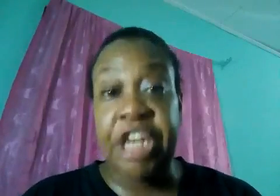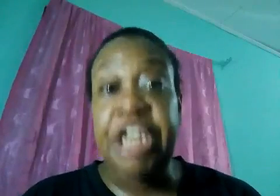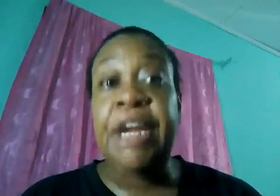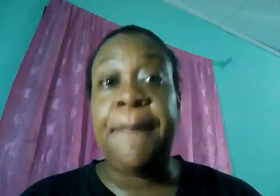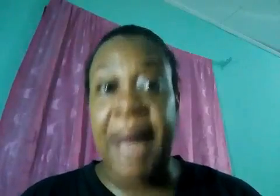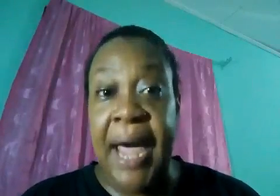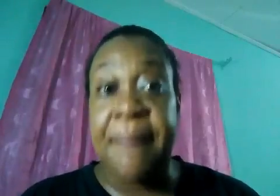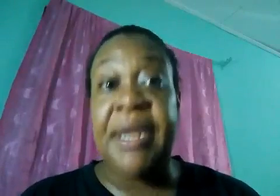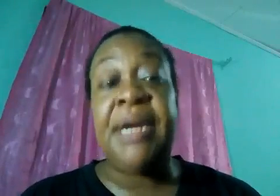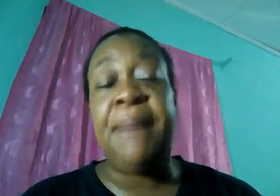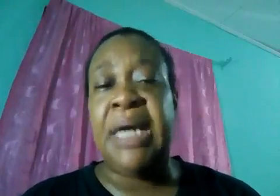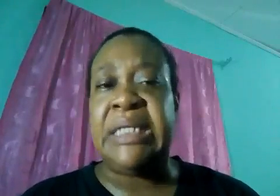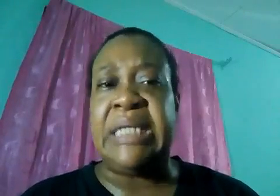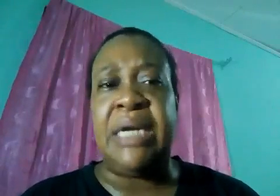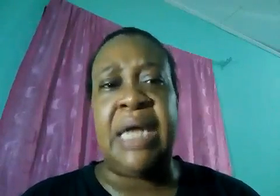Bible. Anybody said that,